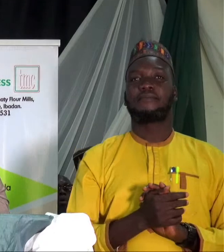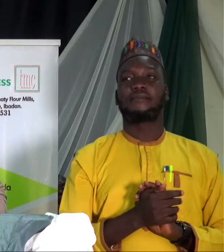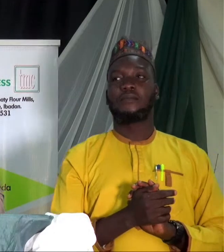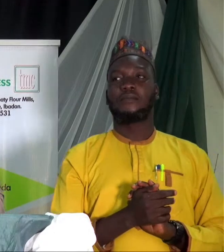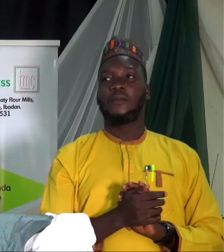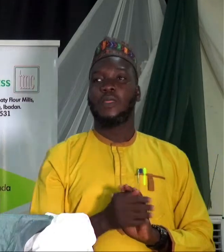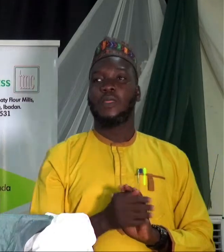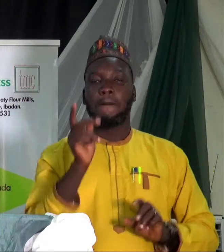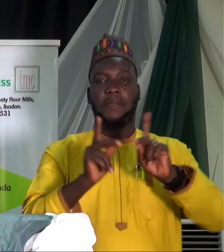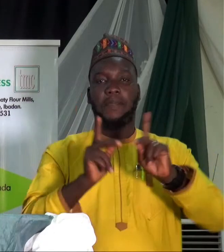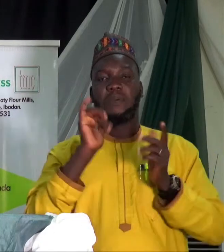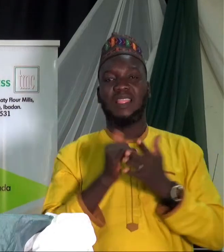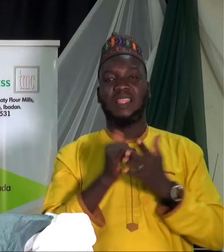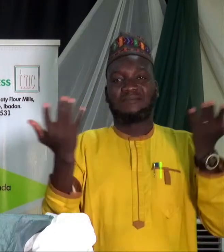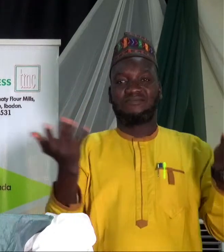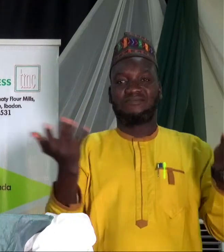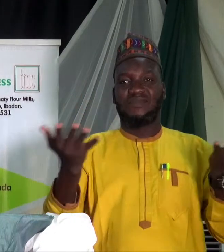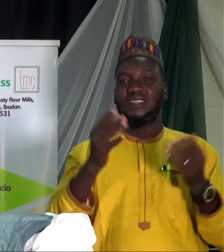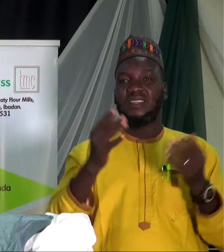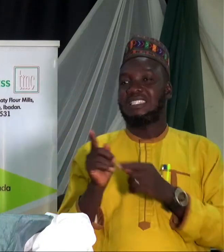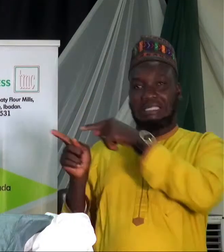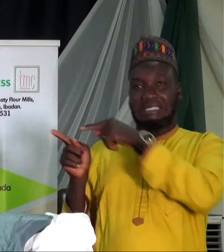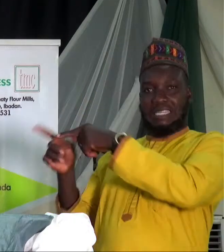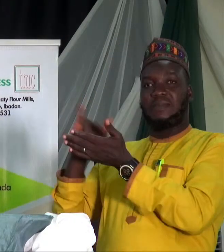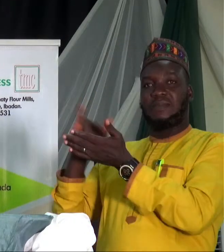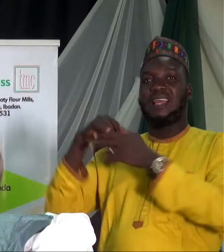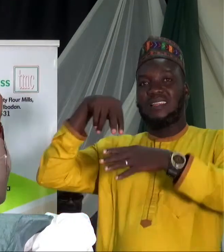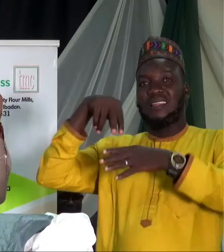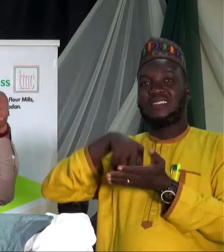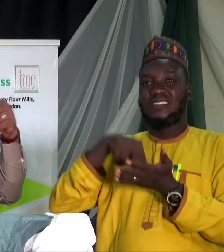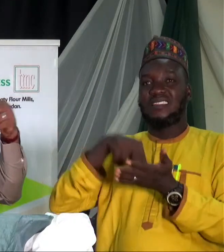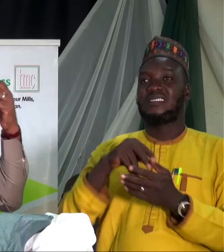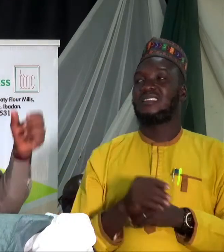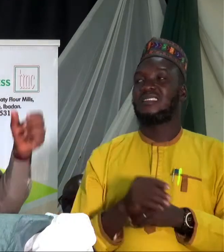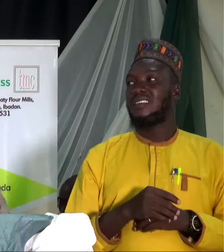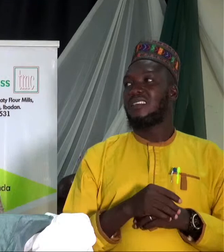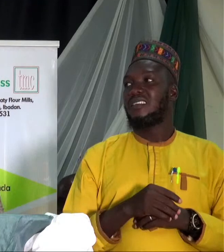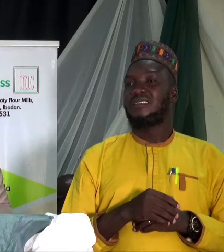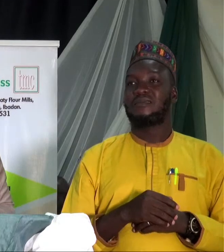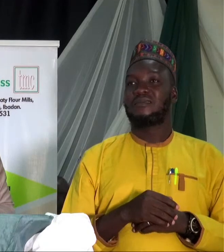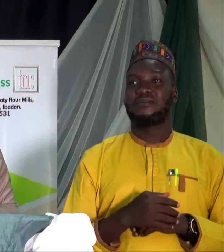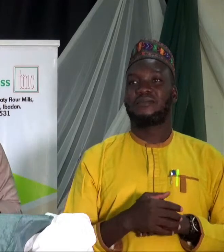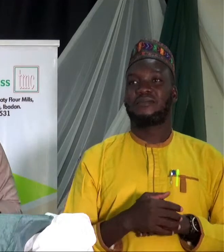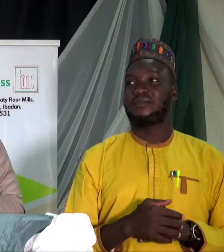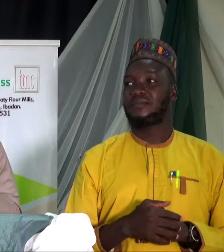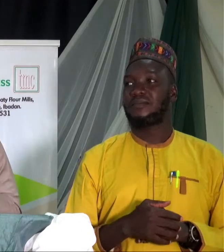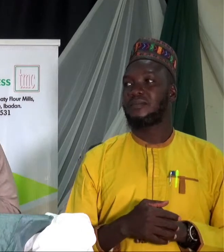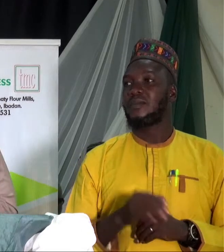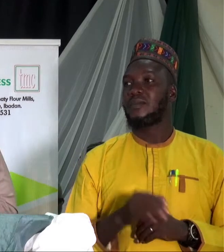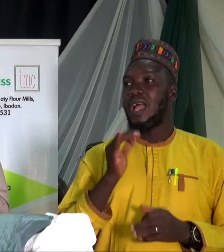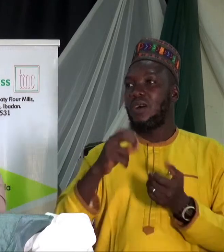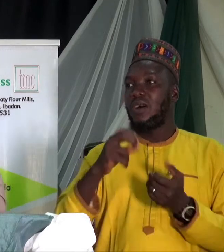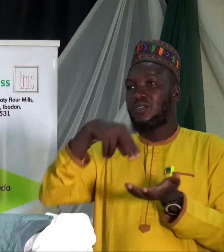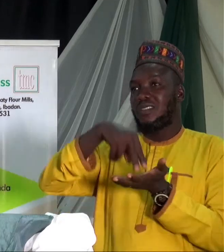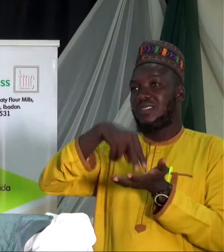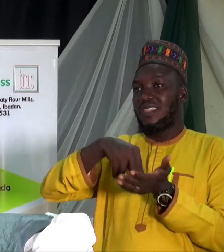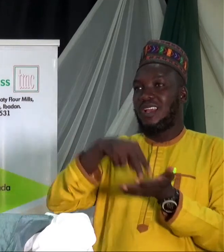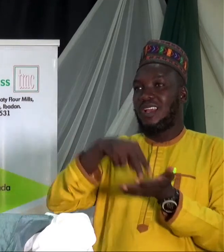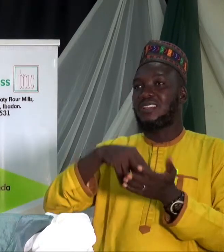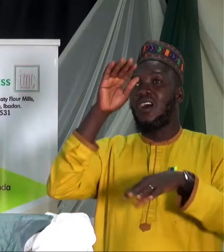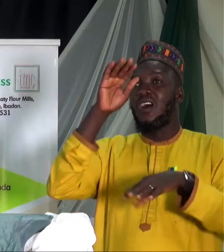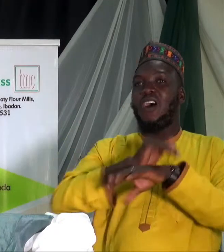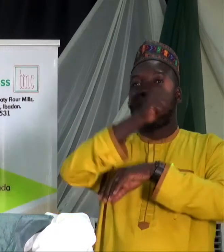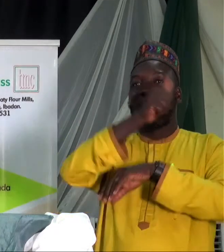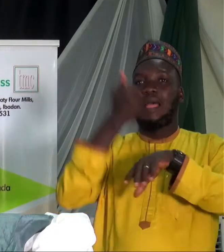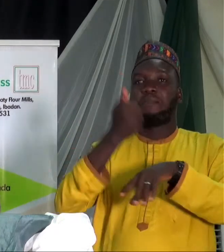awati ebi ti mo duro ibe o ni kilo mi o fi be to bi so I want to stand on unestablished